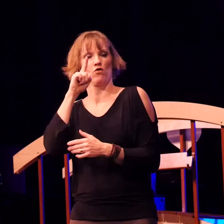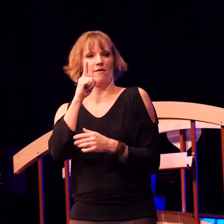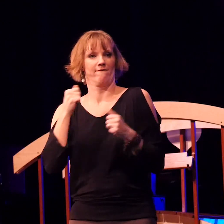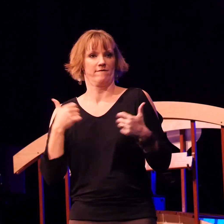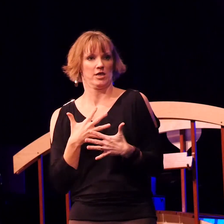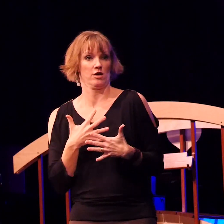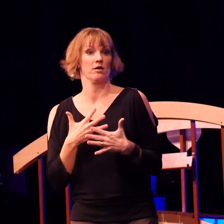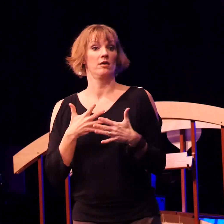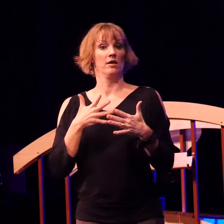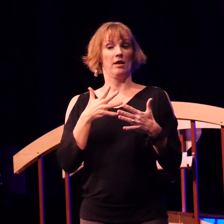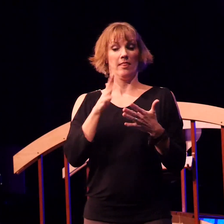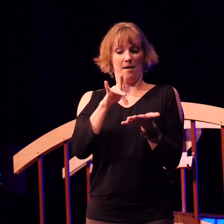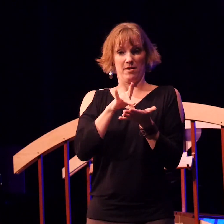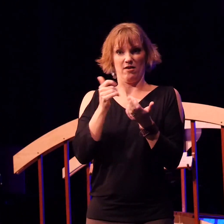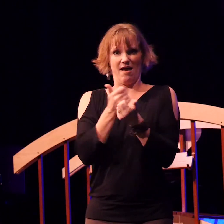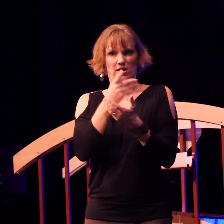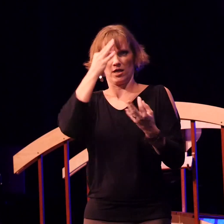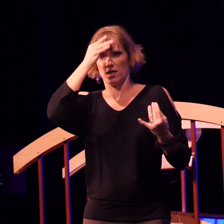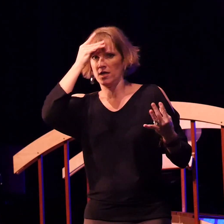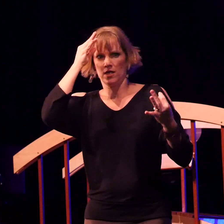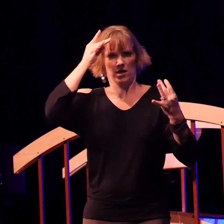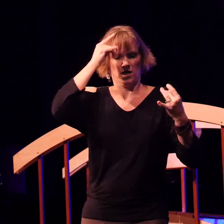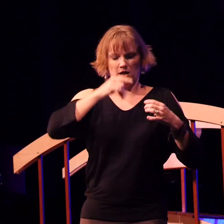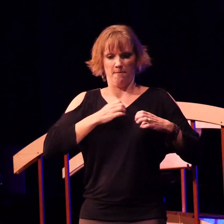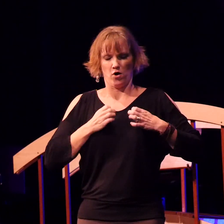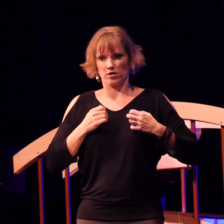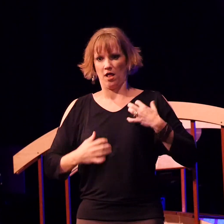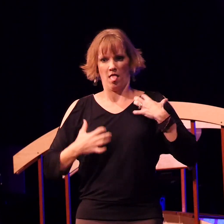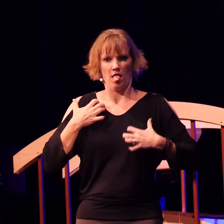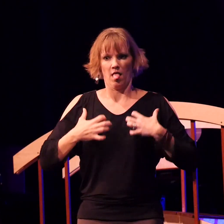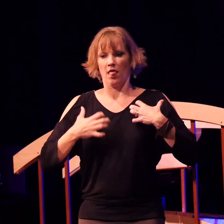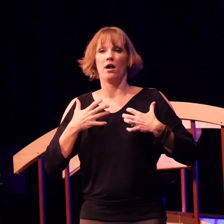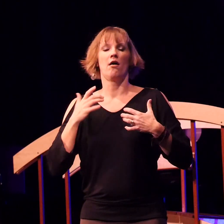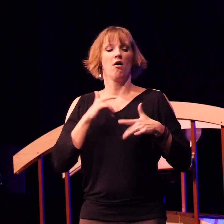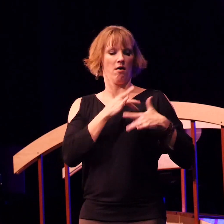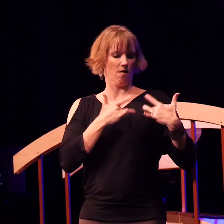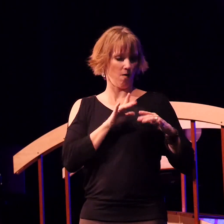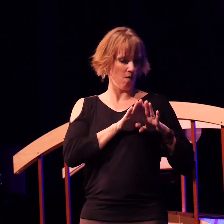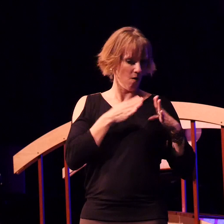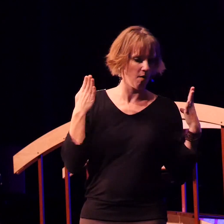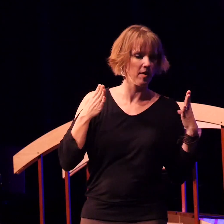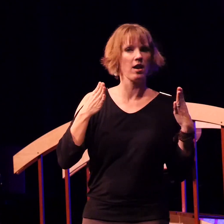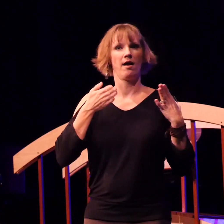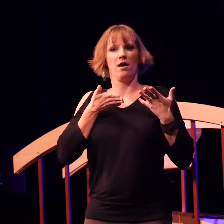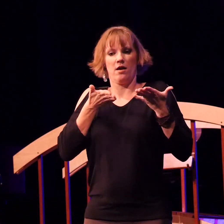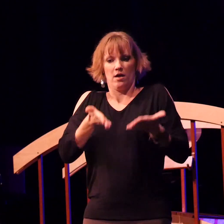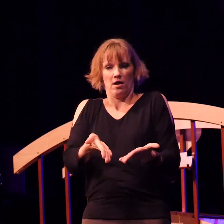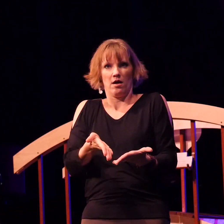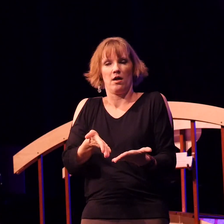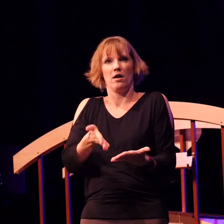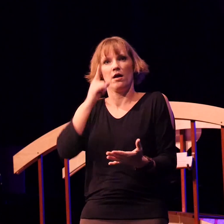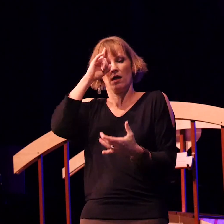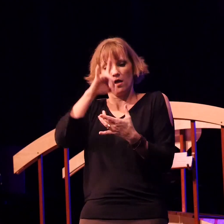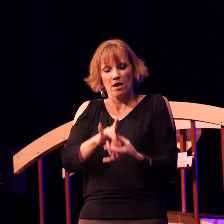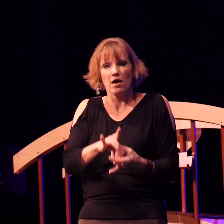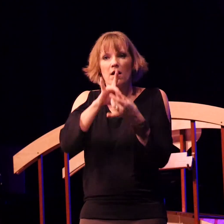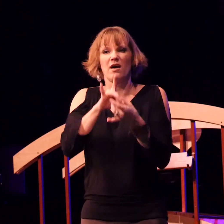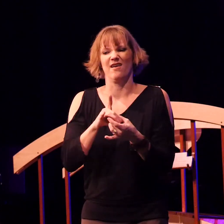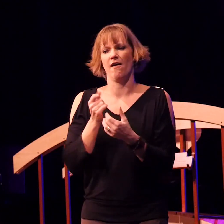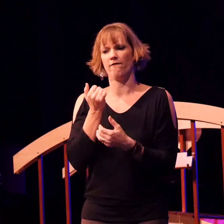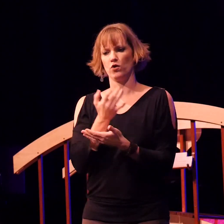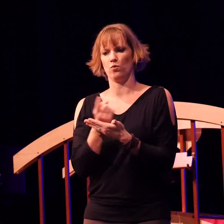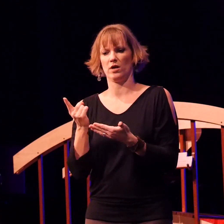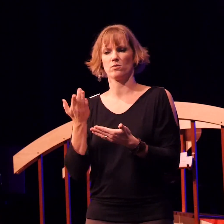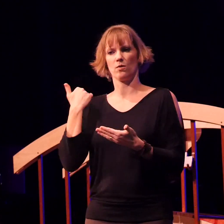of this stuff going on in our heads or in our emotions, open our hearts and be present to it. As I said a couple of Sundays ago,